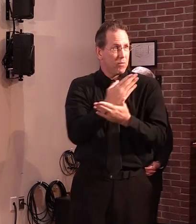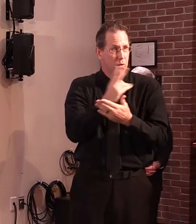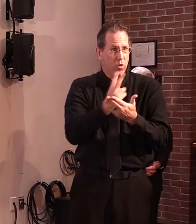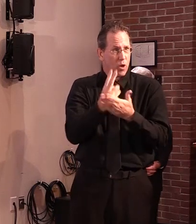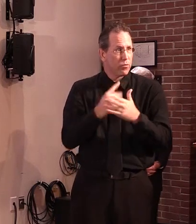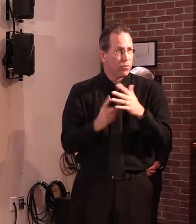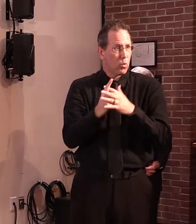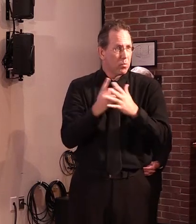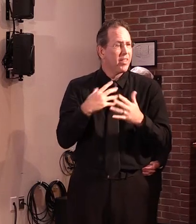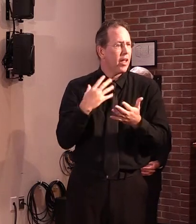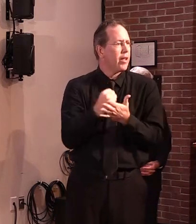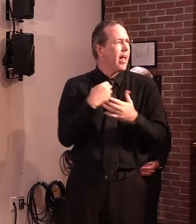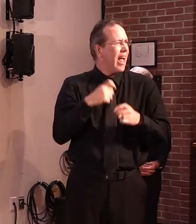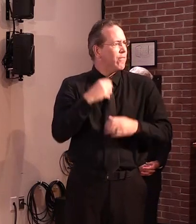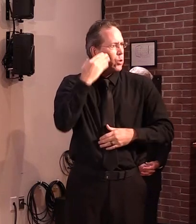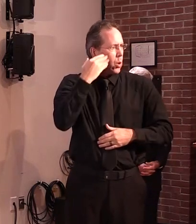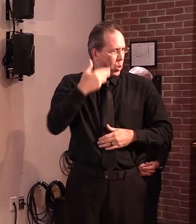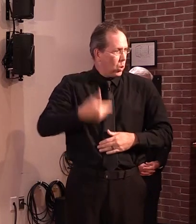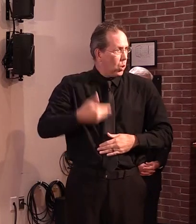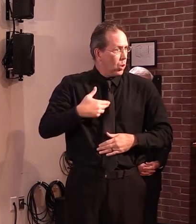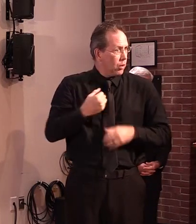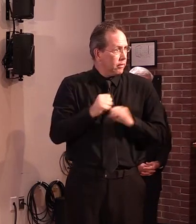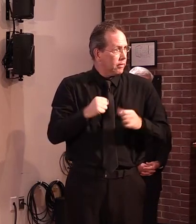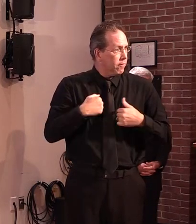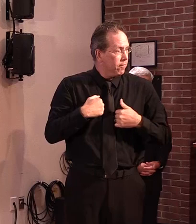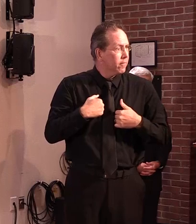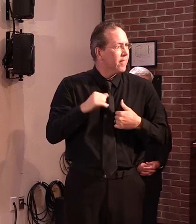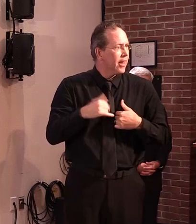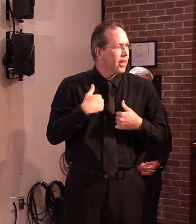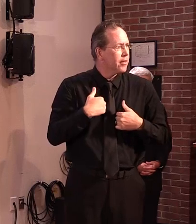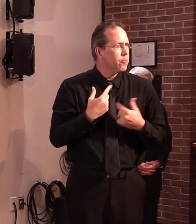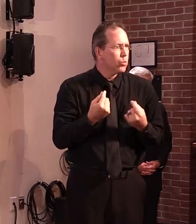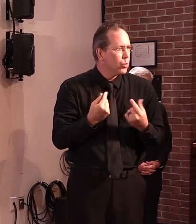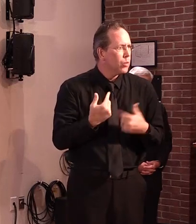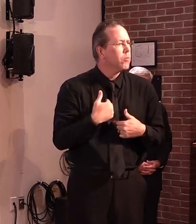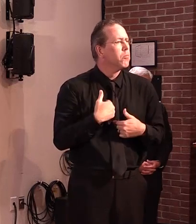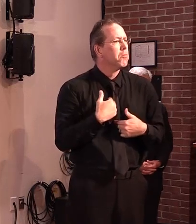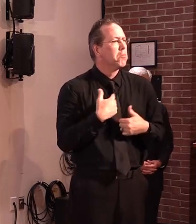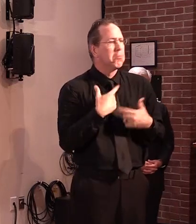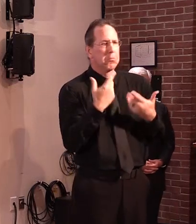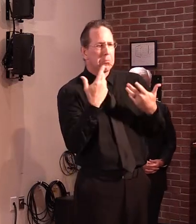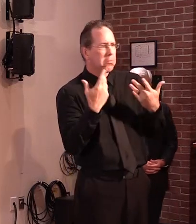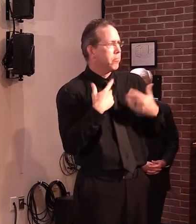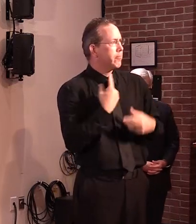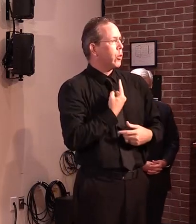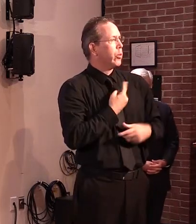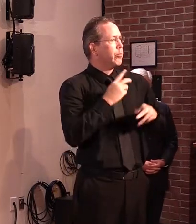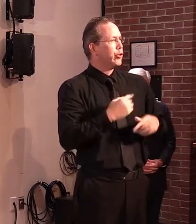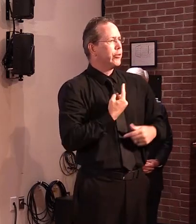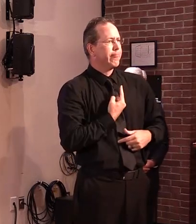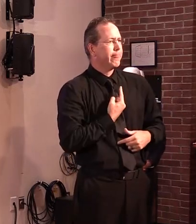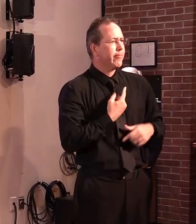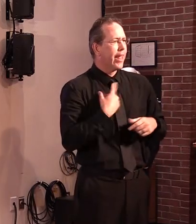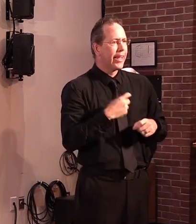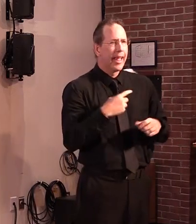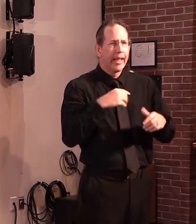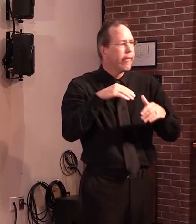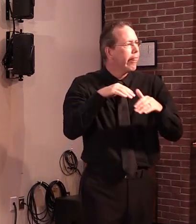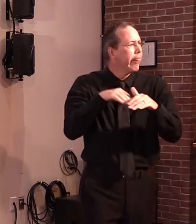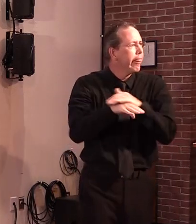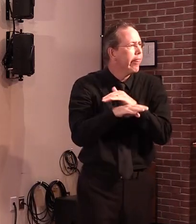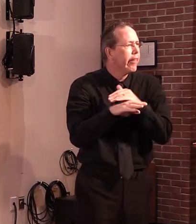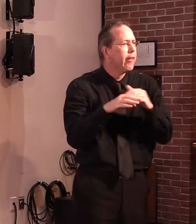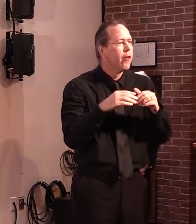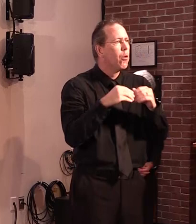isn't like I have a risk. I've not been exposed to anyone. But in order to find that out, we can't wait 24 to 48